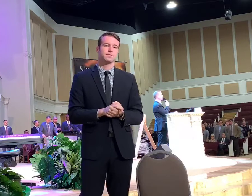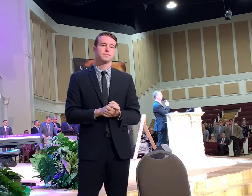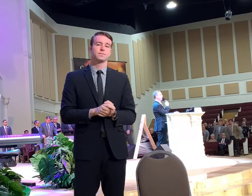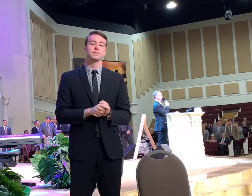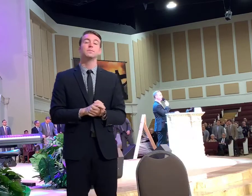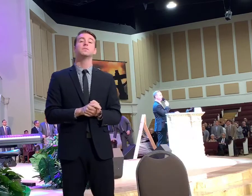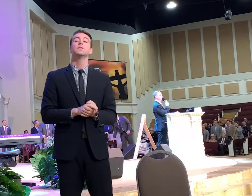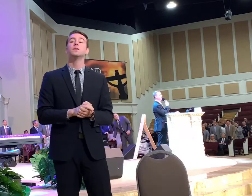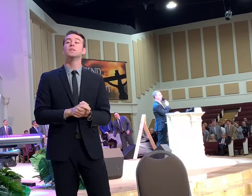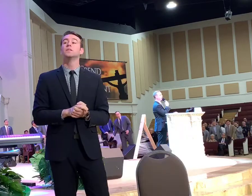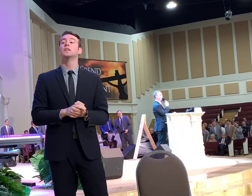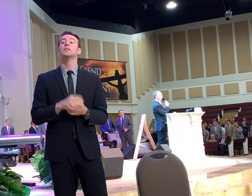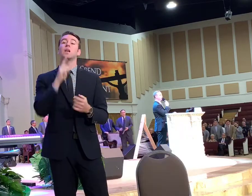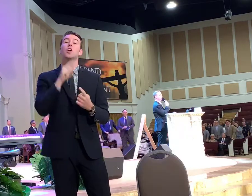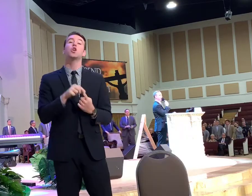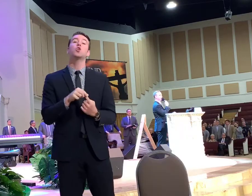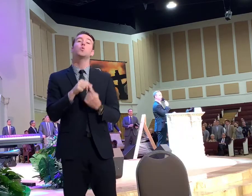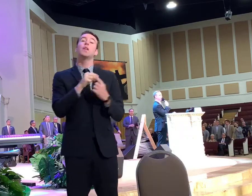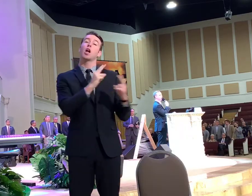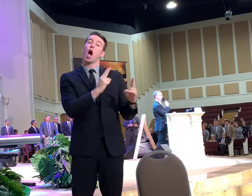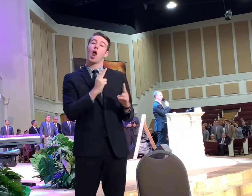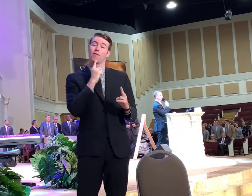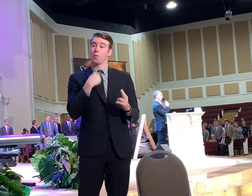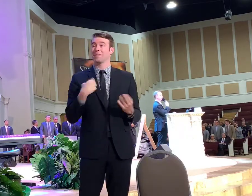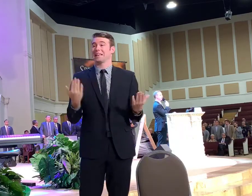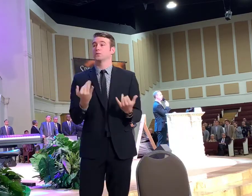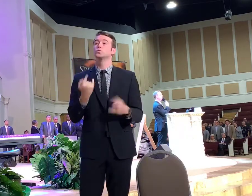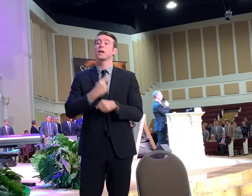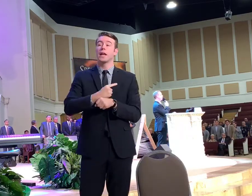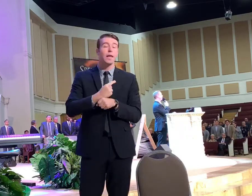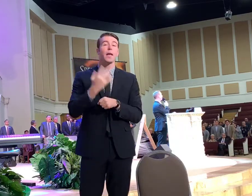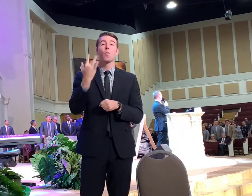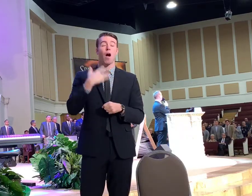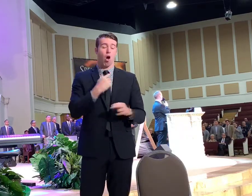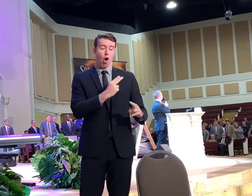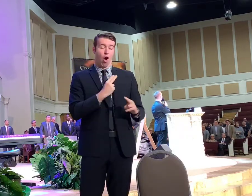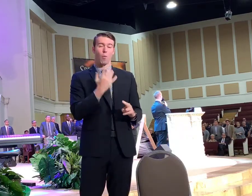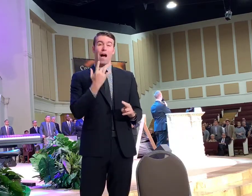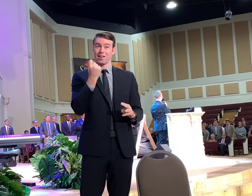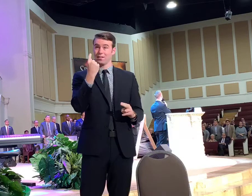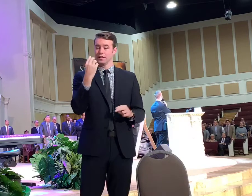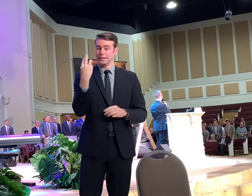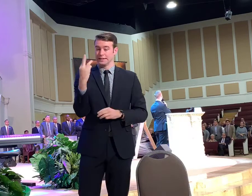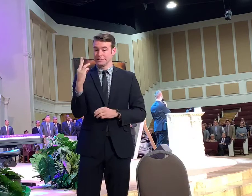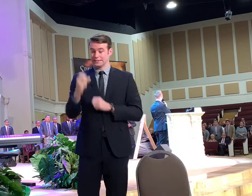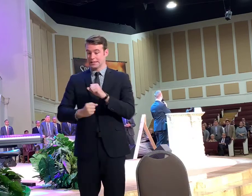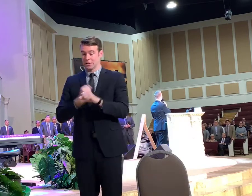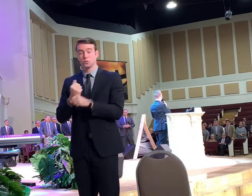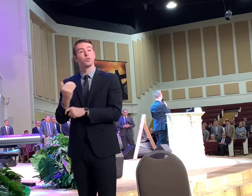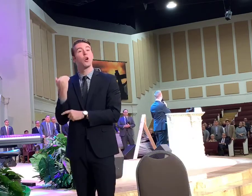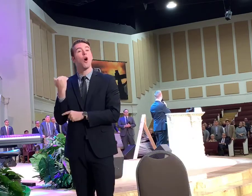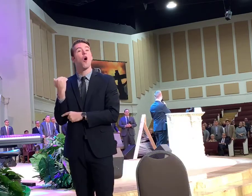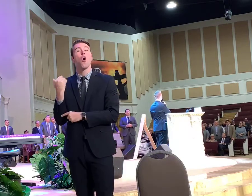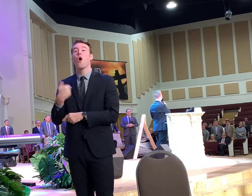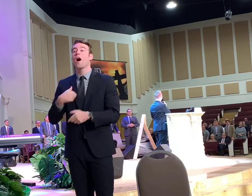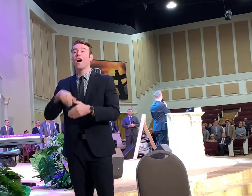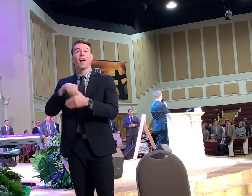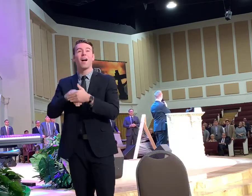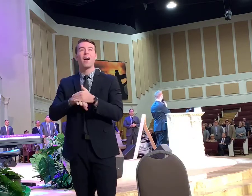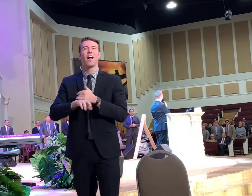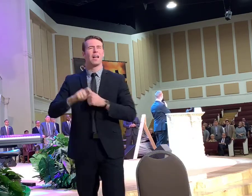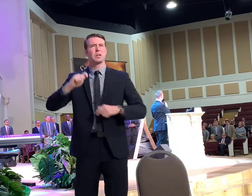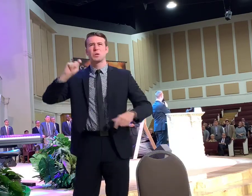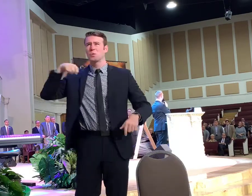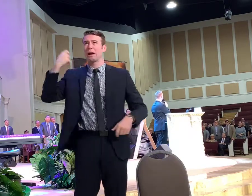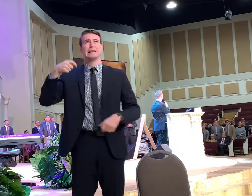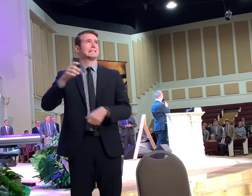Now this is a unique honor for me here today, because 16 years ago I walked into a crazy